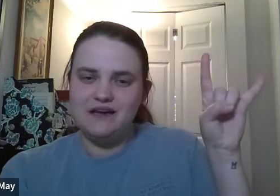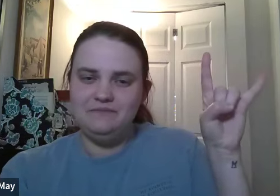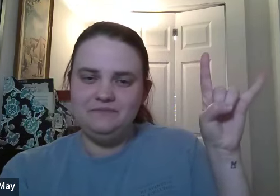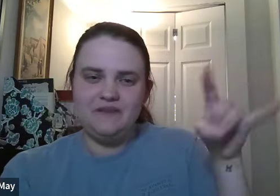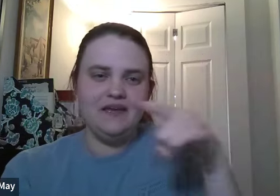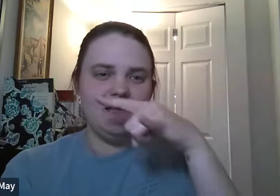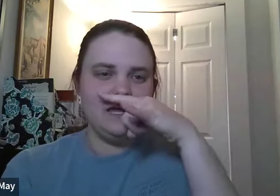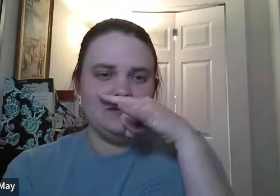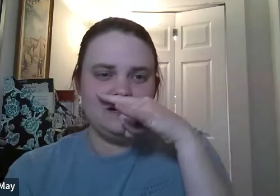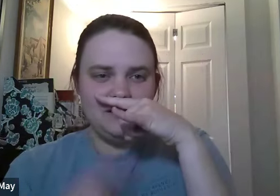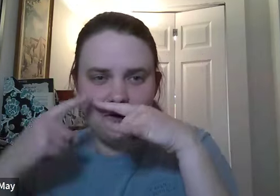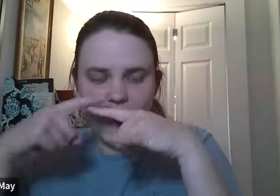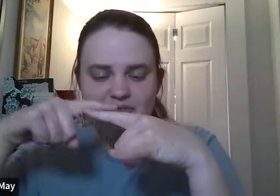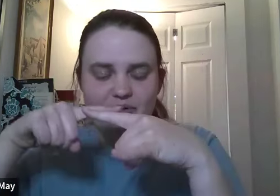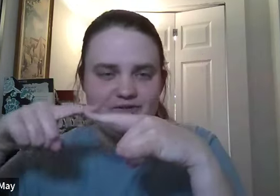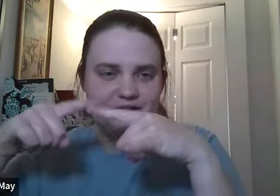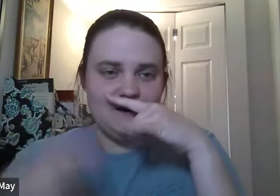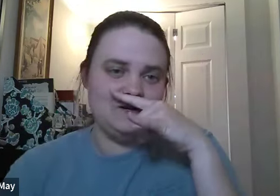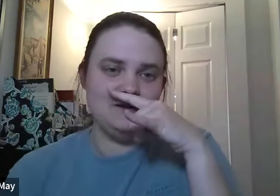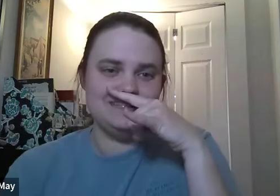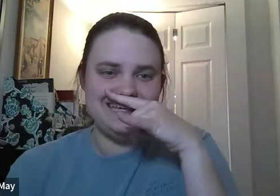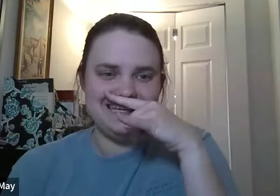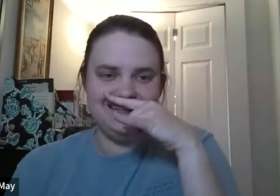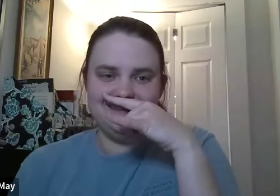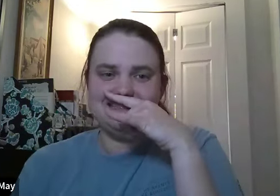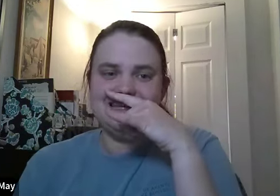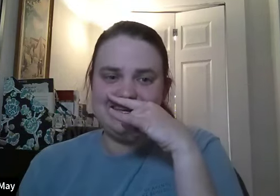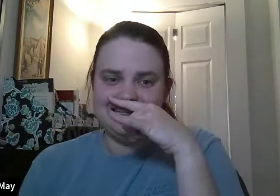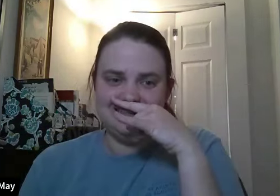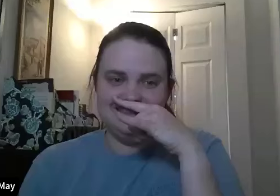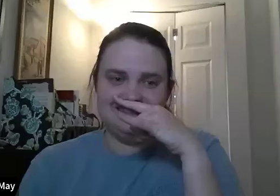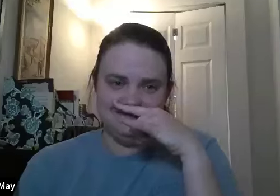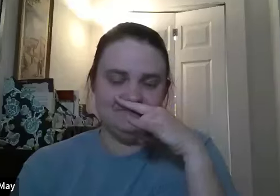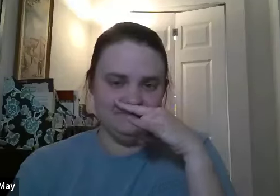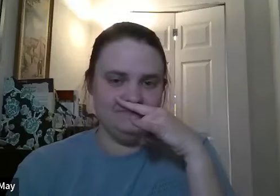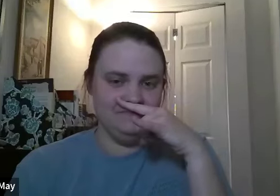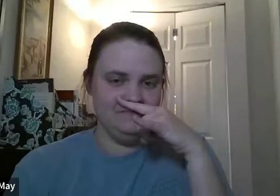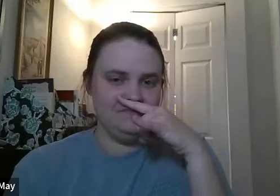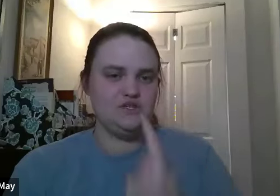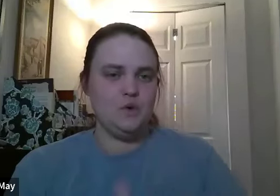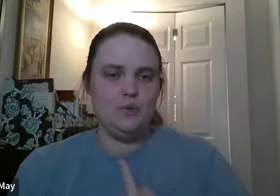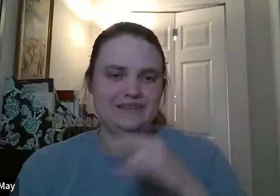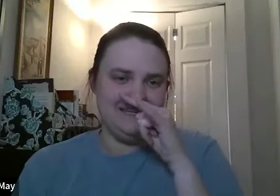sign, and you're going to go with the pointer finger under your nose. Kid. This is kid. So only